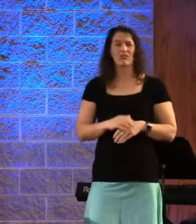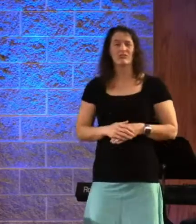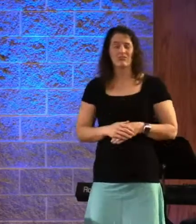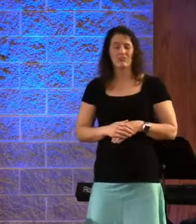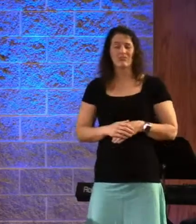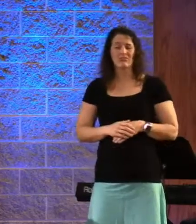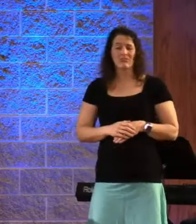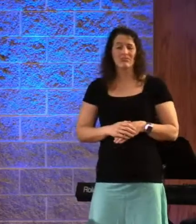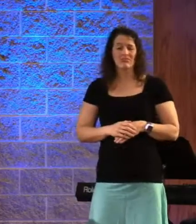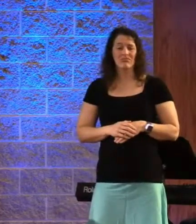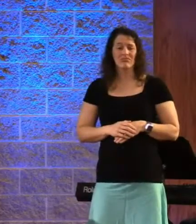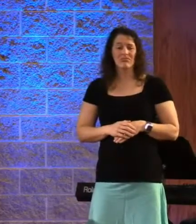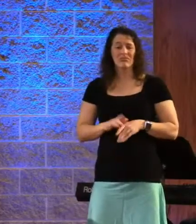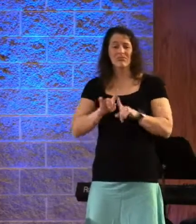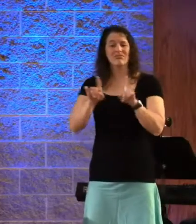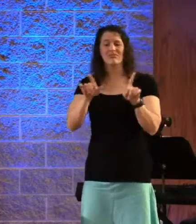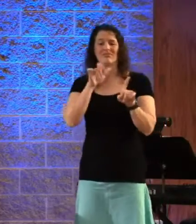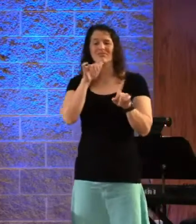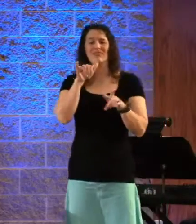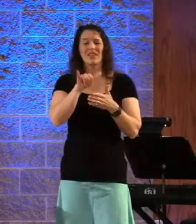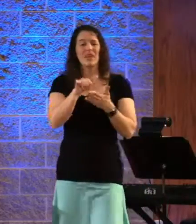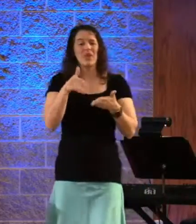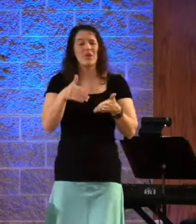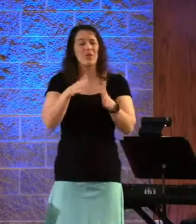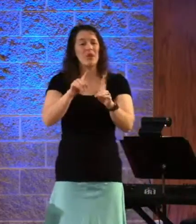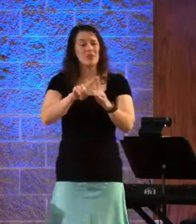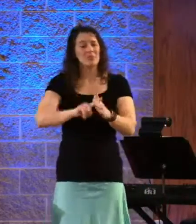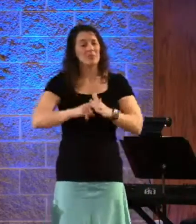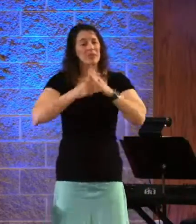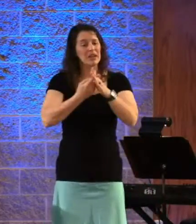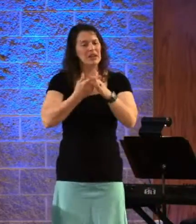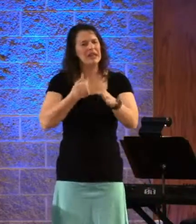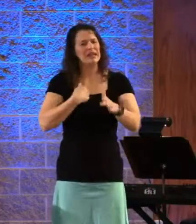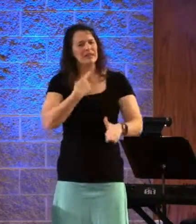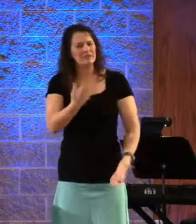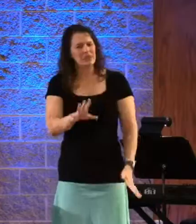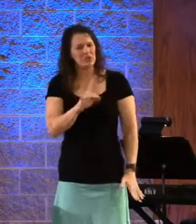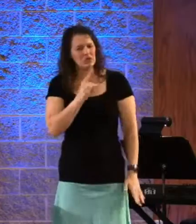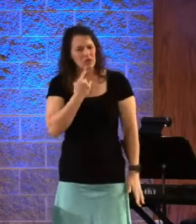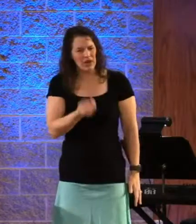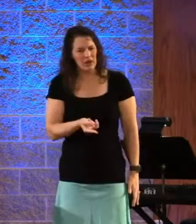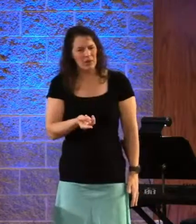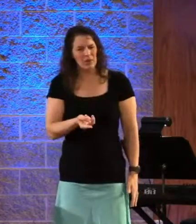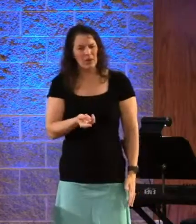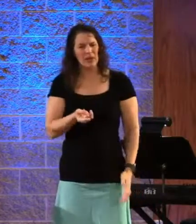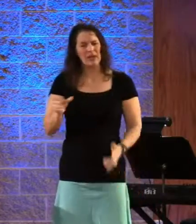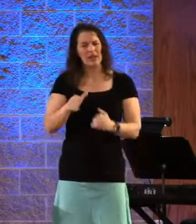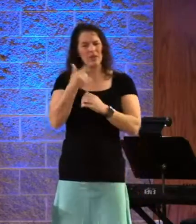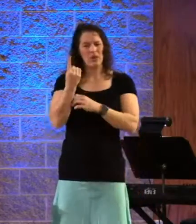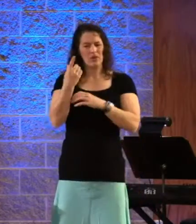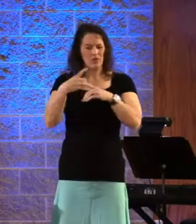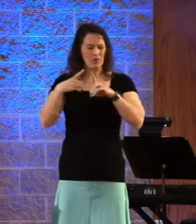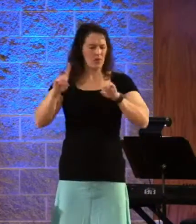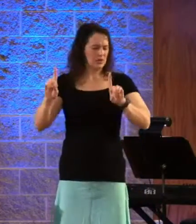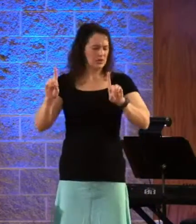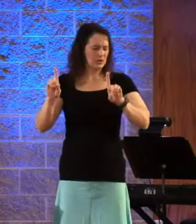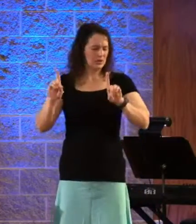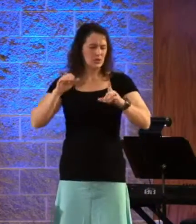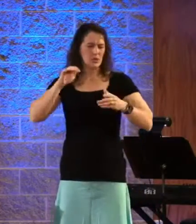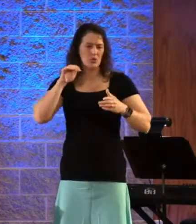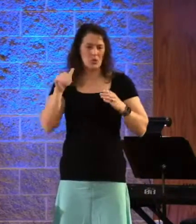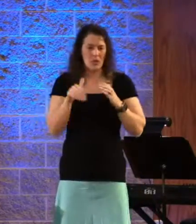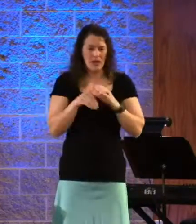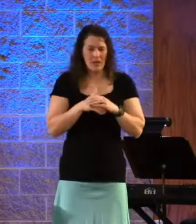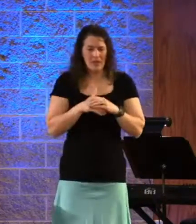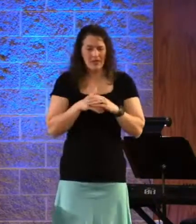But it was not this way from the beginning. I tell you that anyone who divorces his wife, except for marital unfaithfulness, and marries another